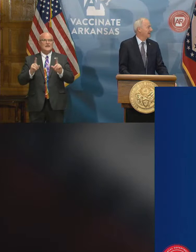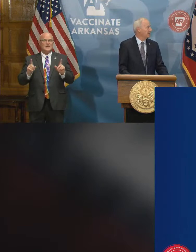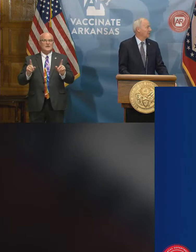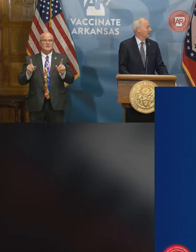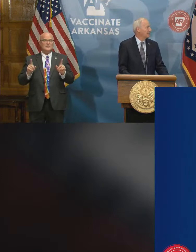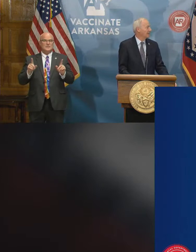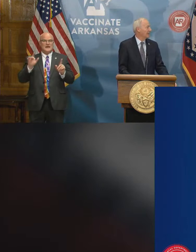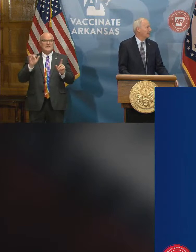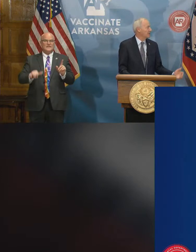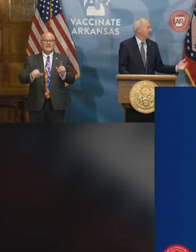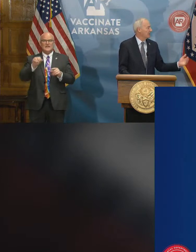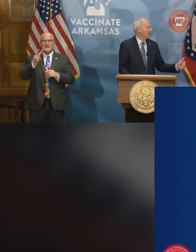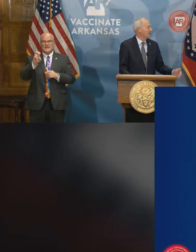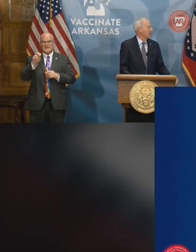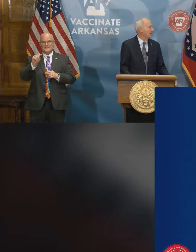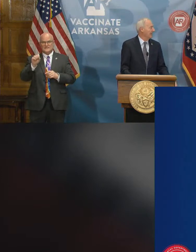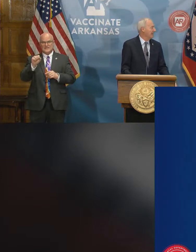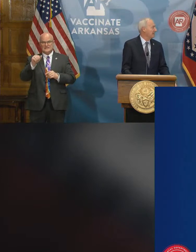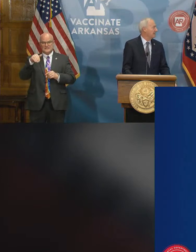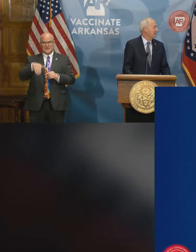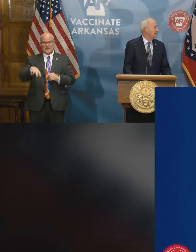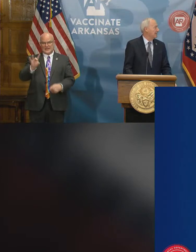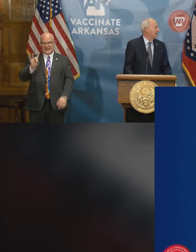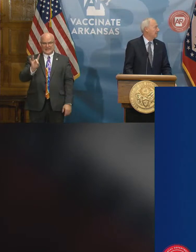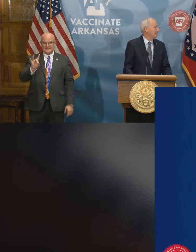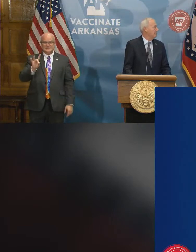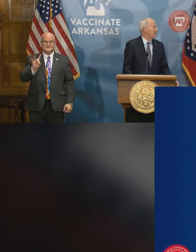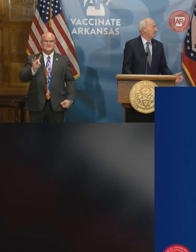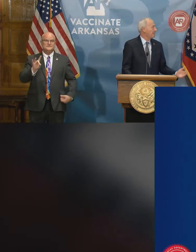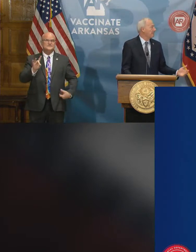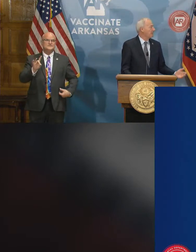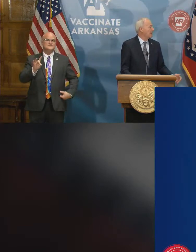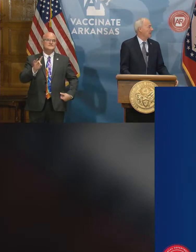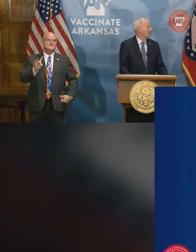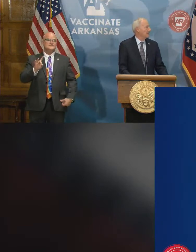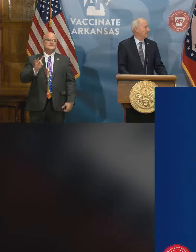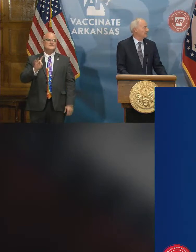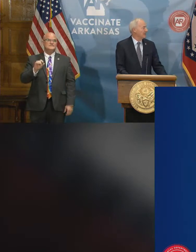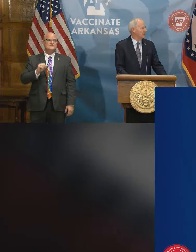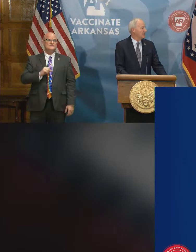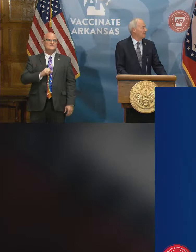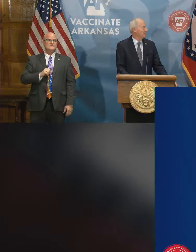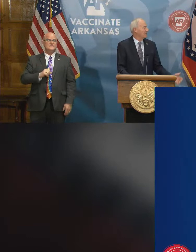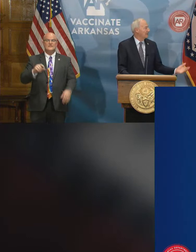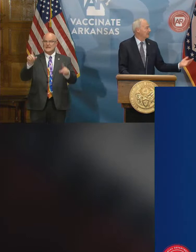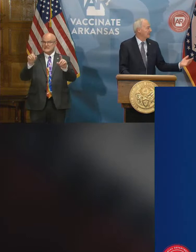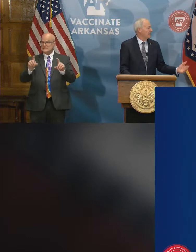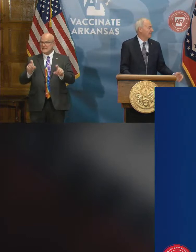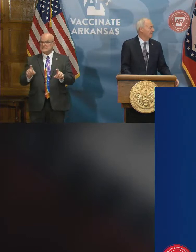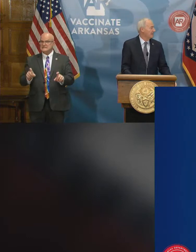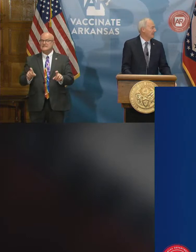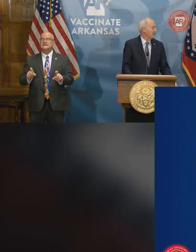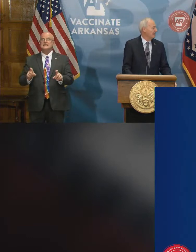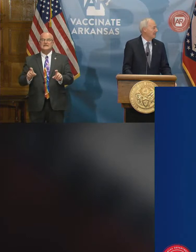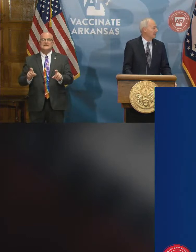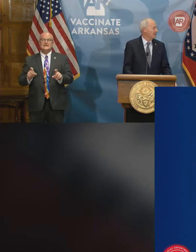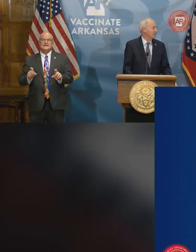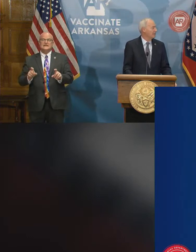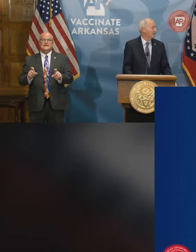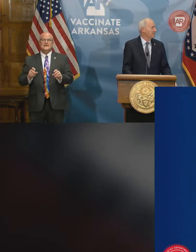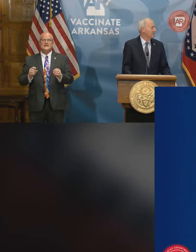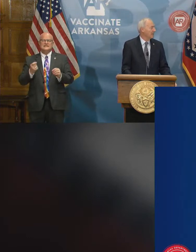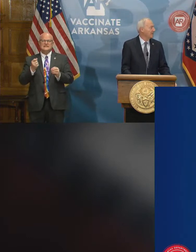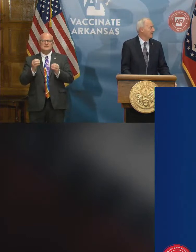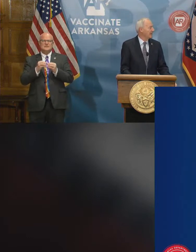and those on ventilators have gone down 8. Testing is a